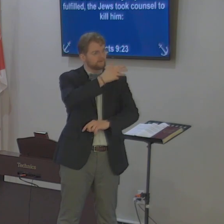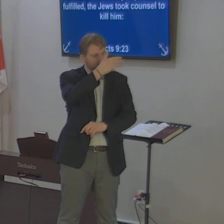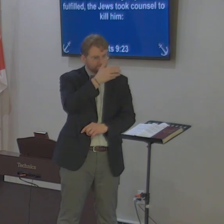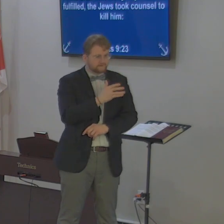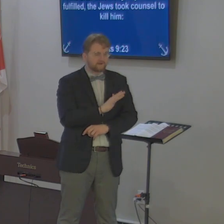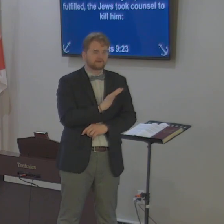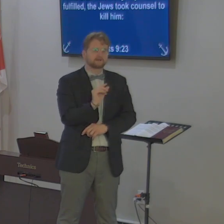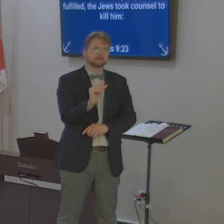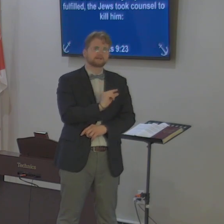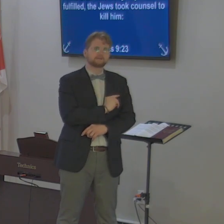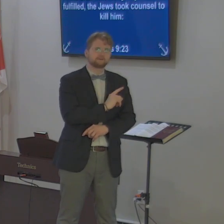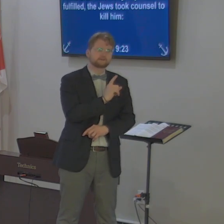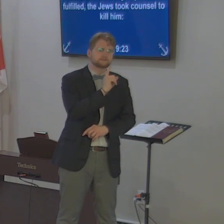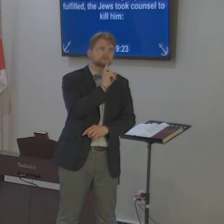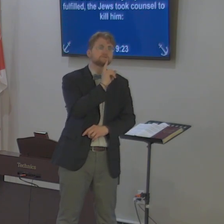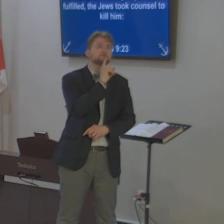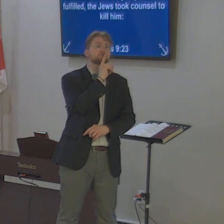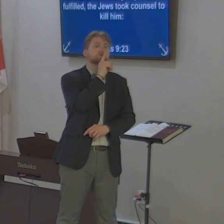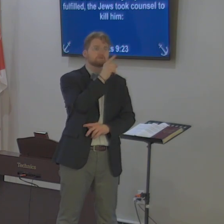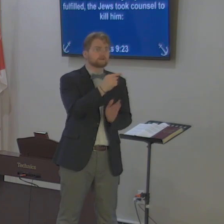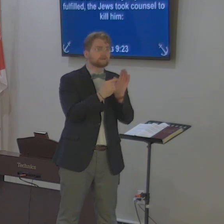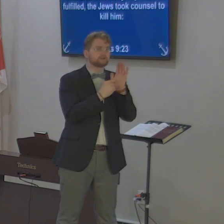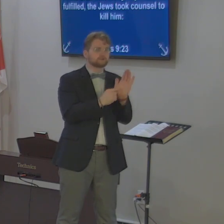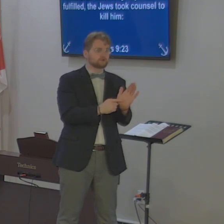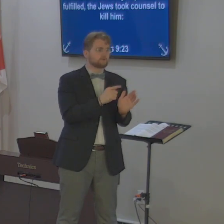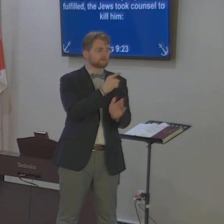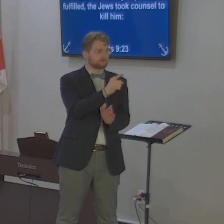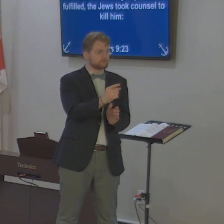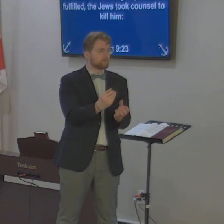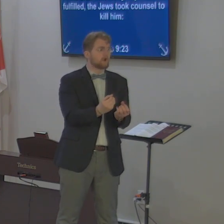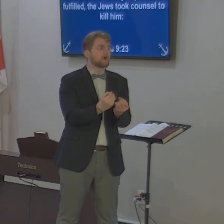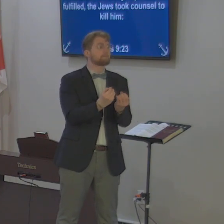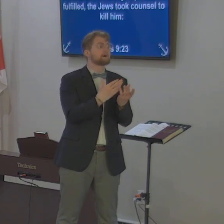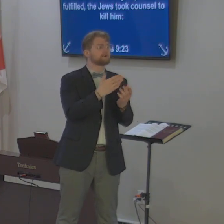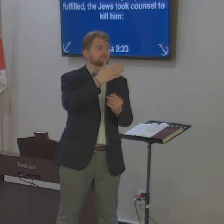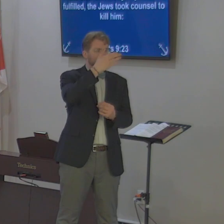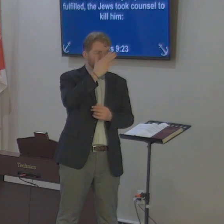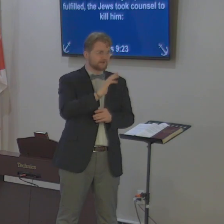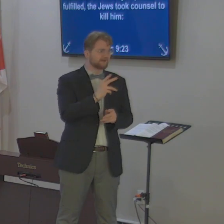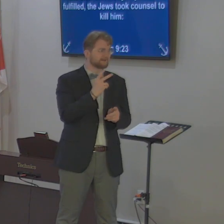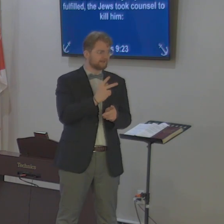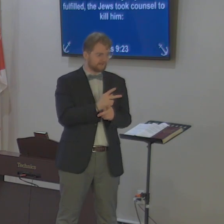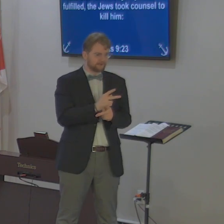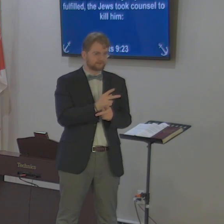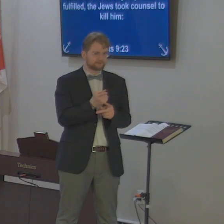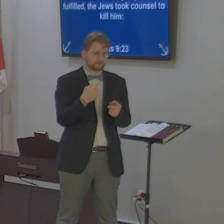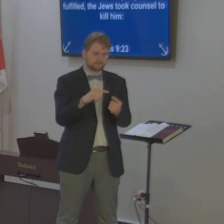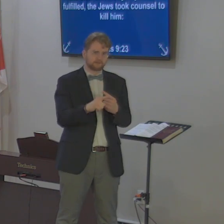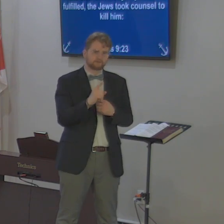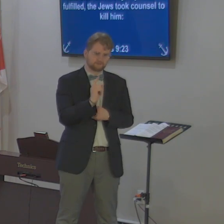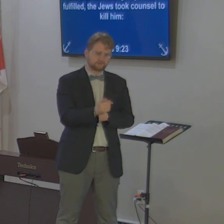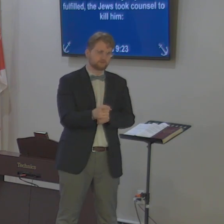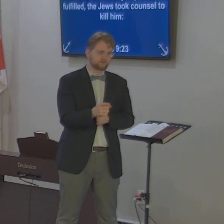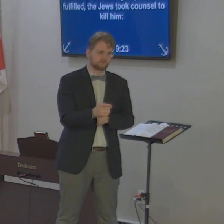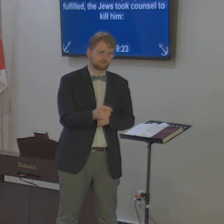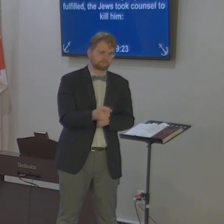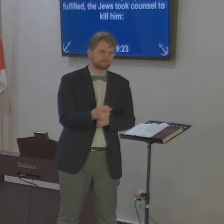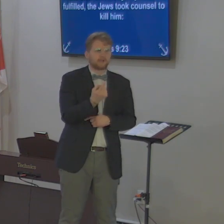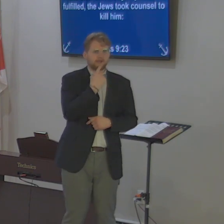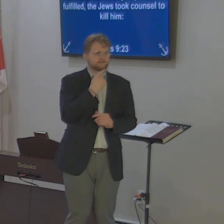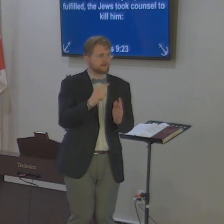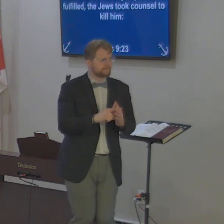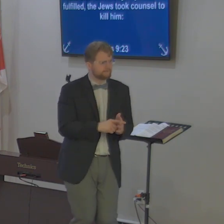is truthfully showing you how much God cares about you. I said in the beginning of this